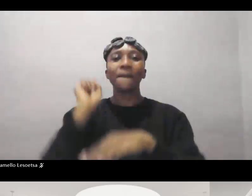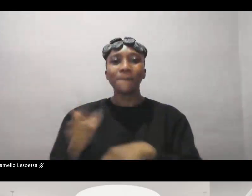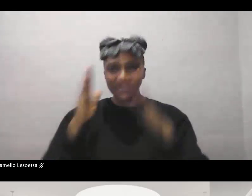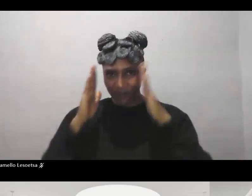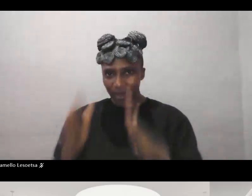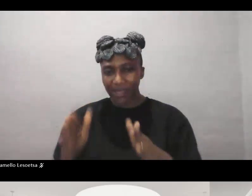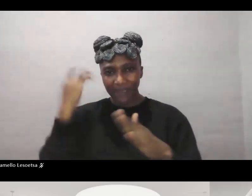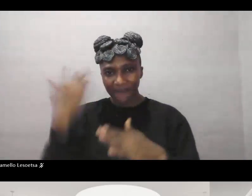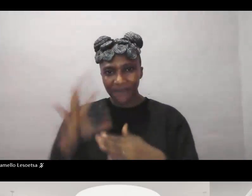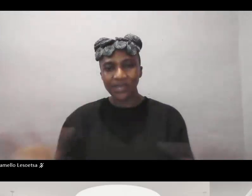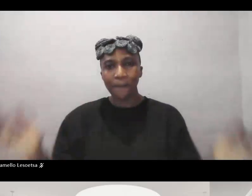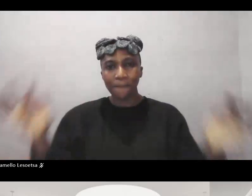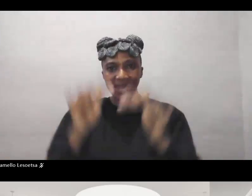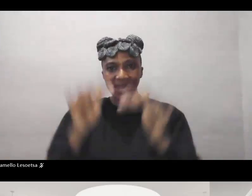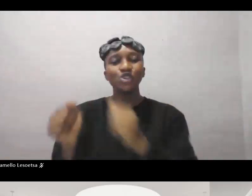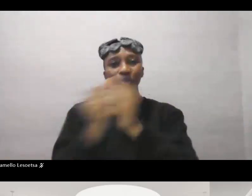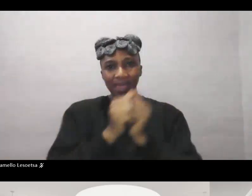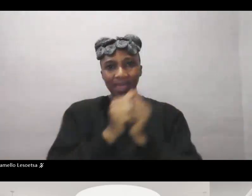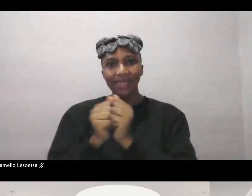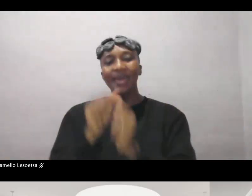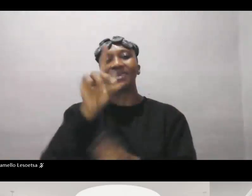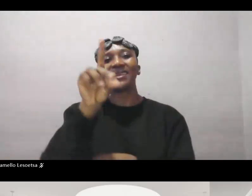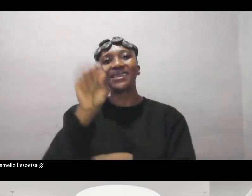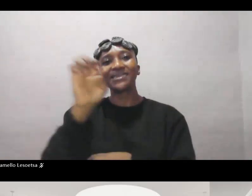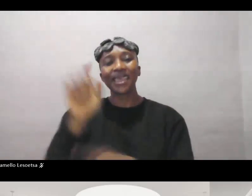a DSA approach. Okay.